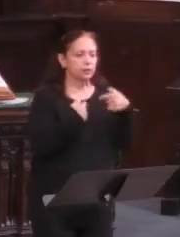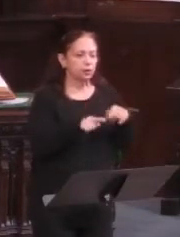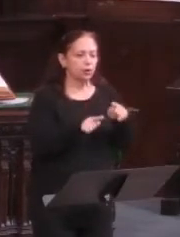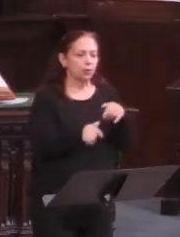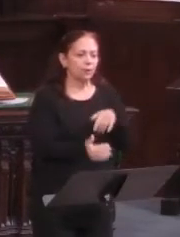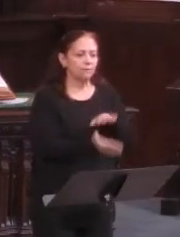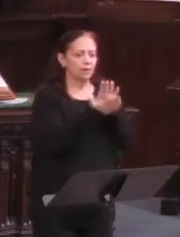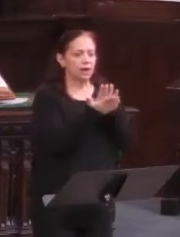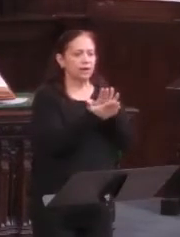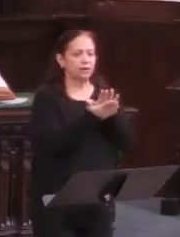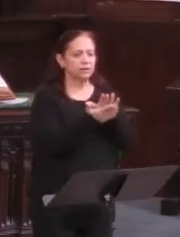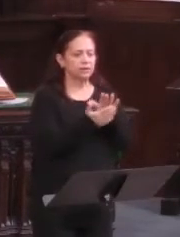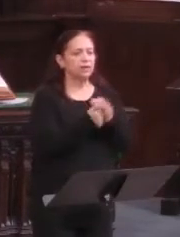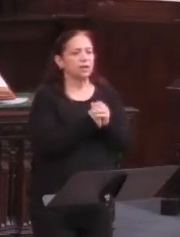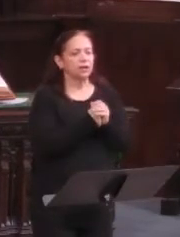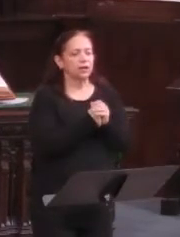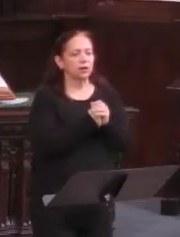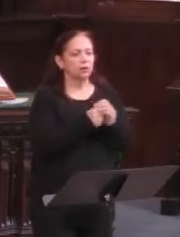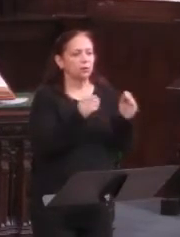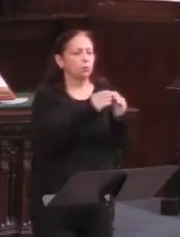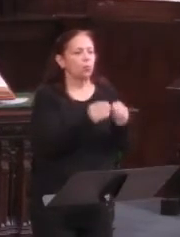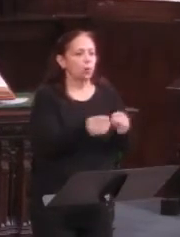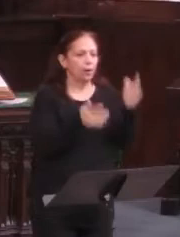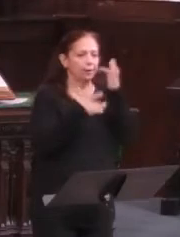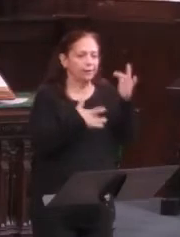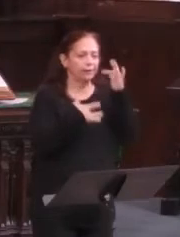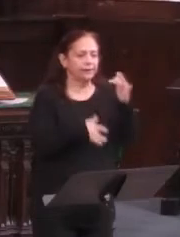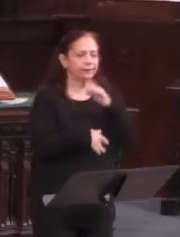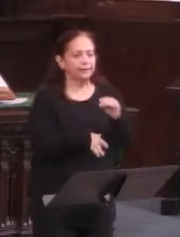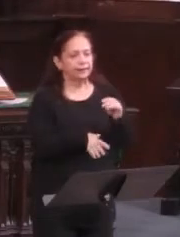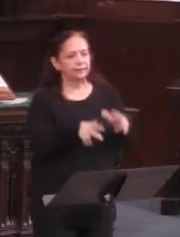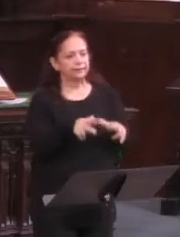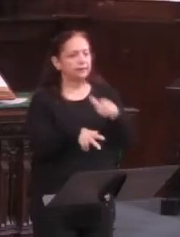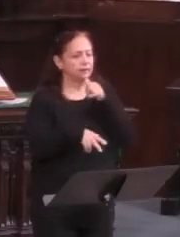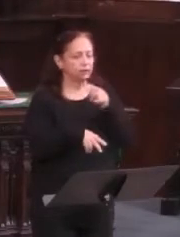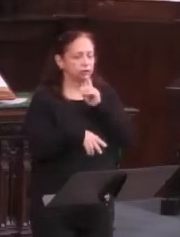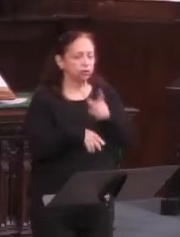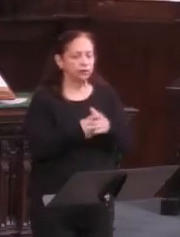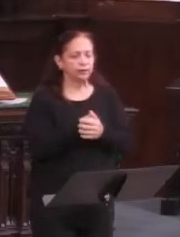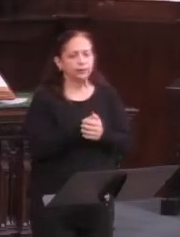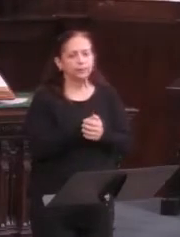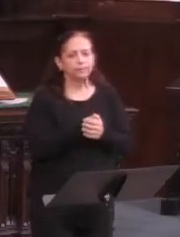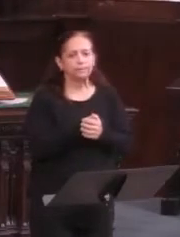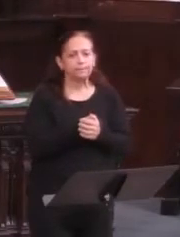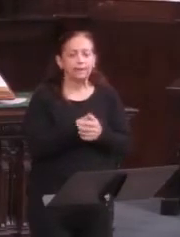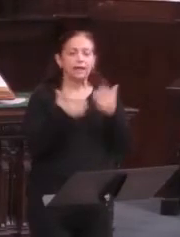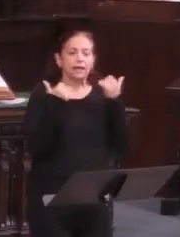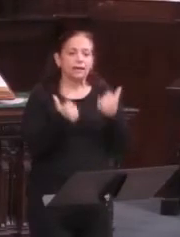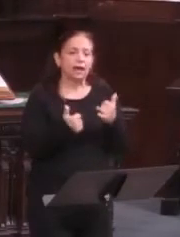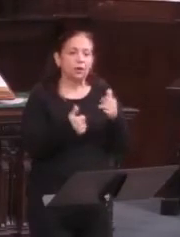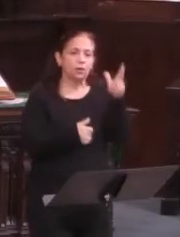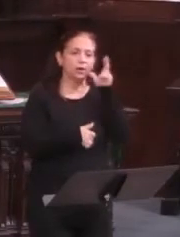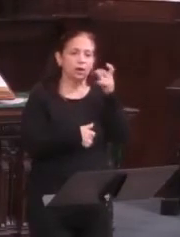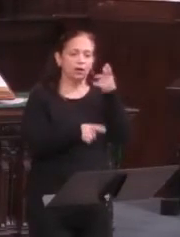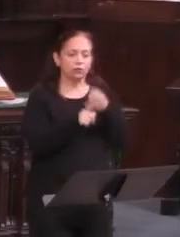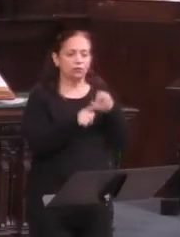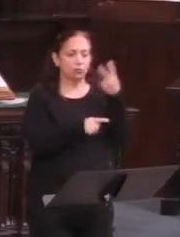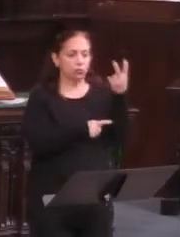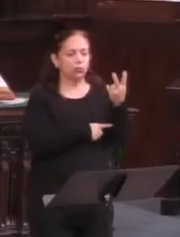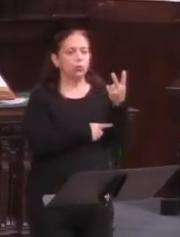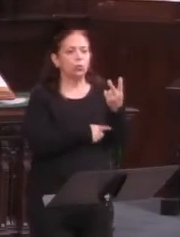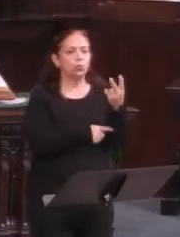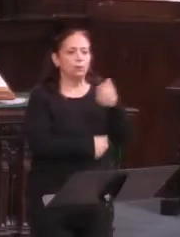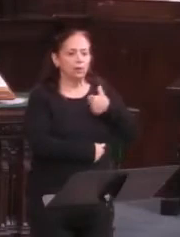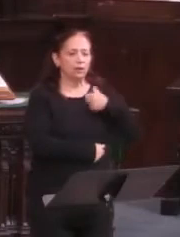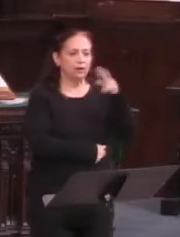face unmitigated illness and uncertainty. And now we're going to hear from two military veterans from